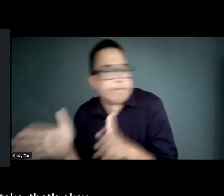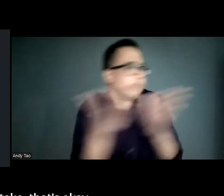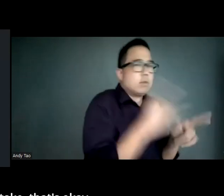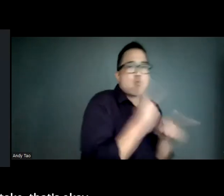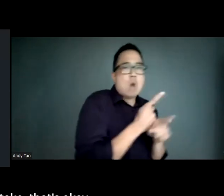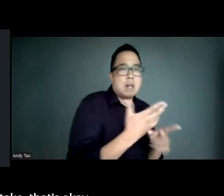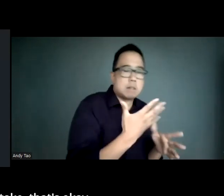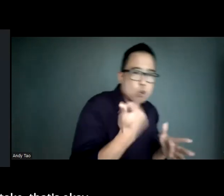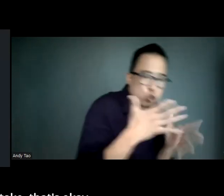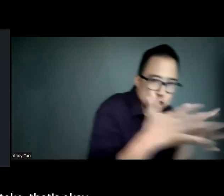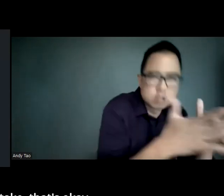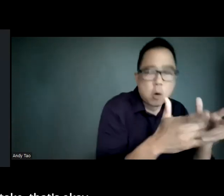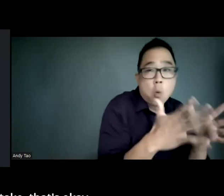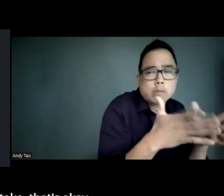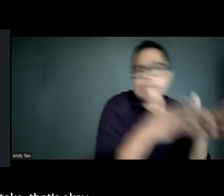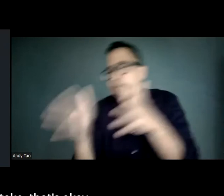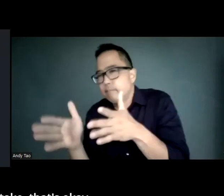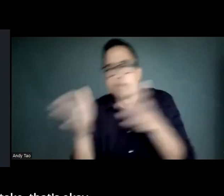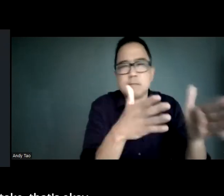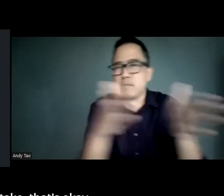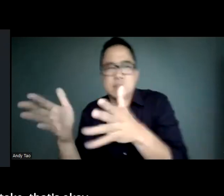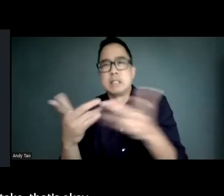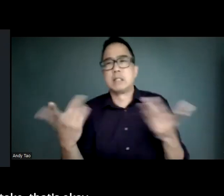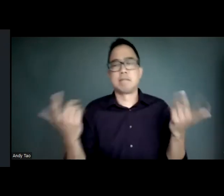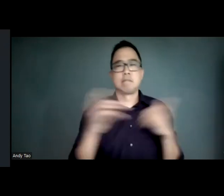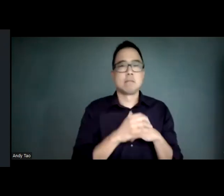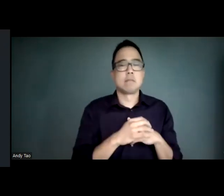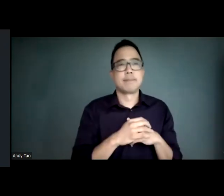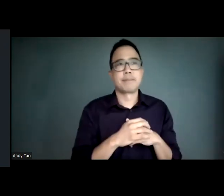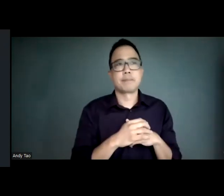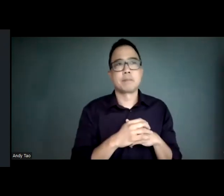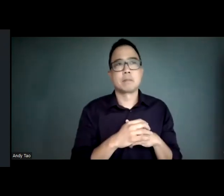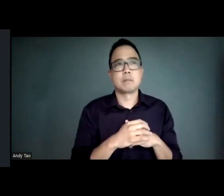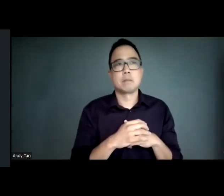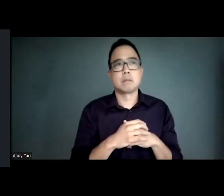is going to lead to more difficulties. We have to be flexible. We need to be able to pivot.